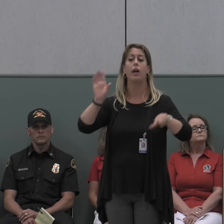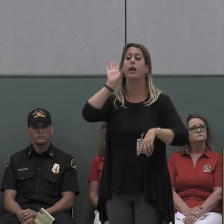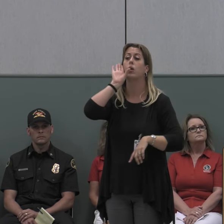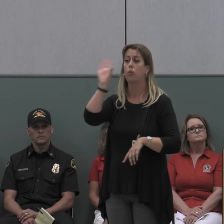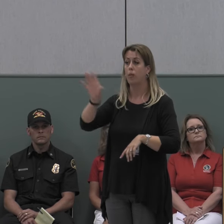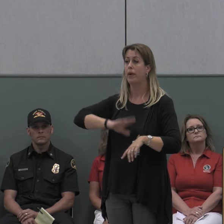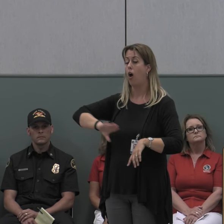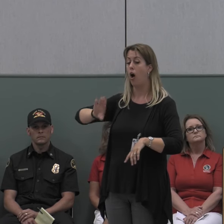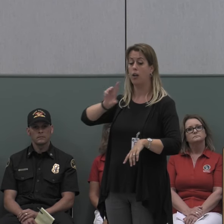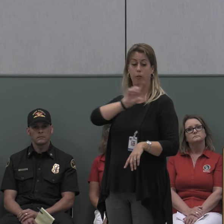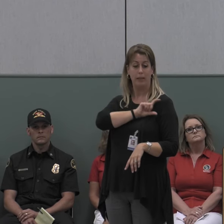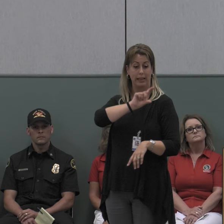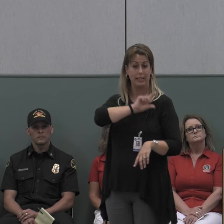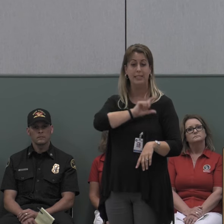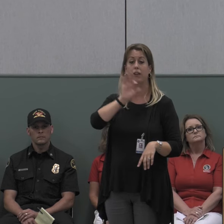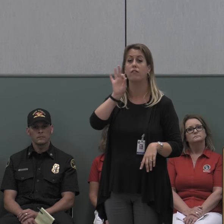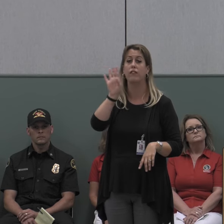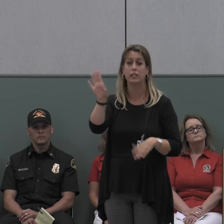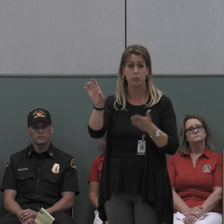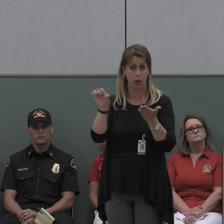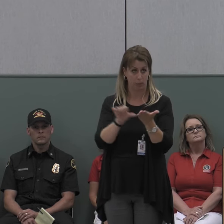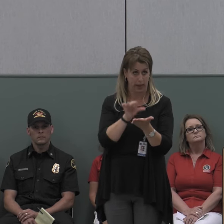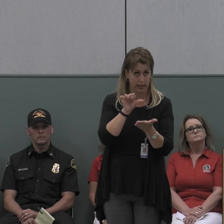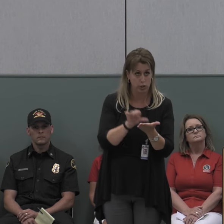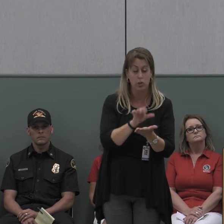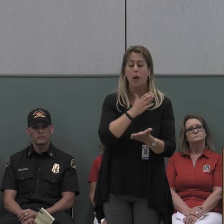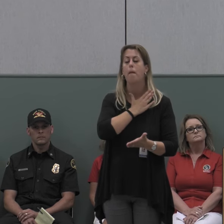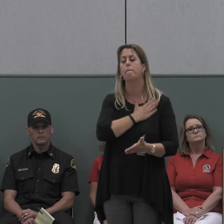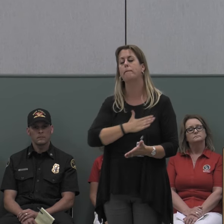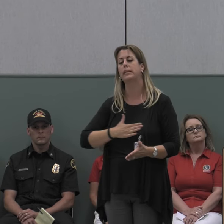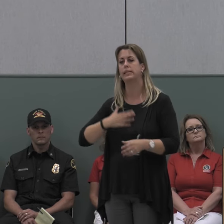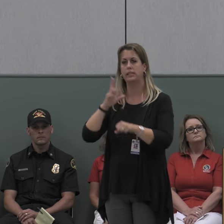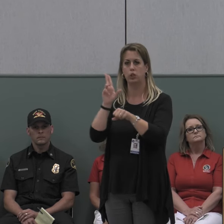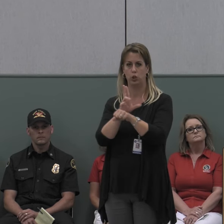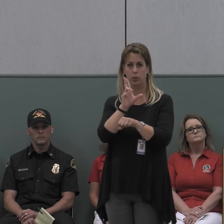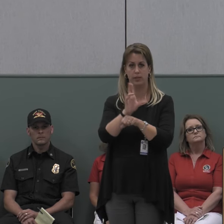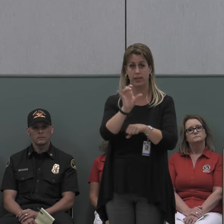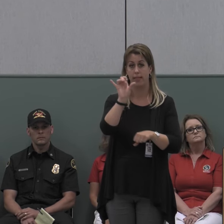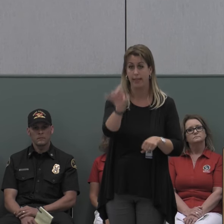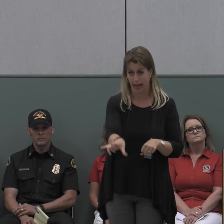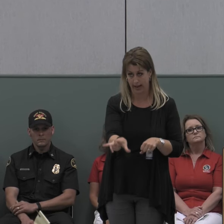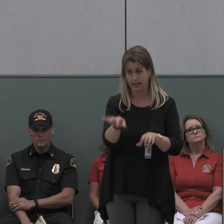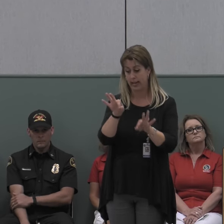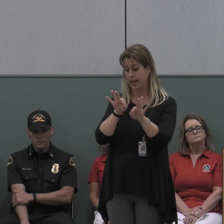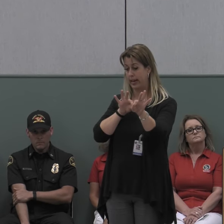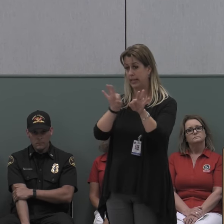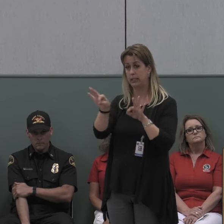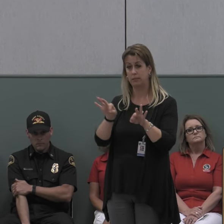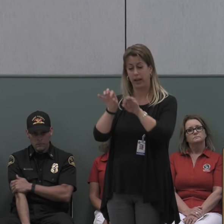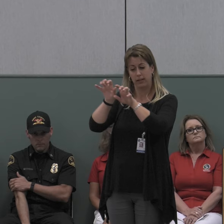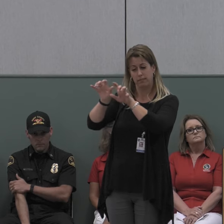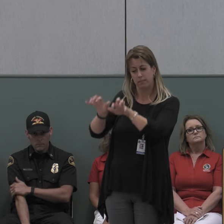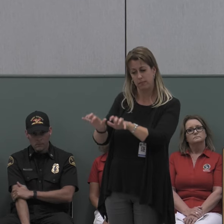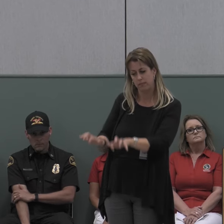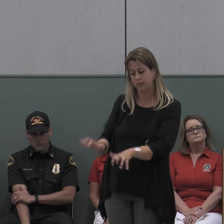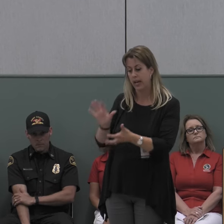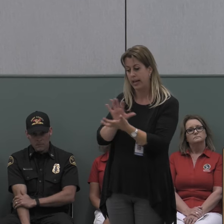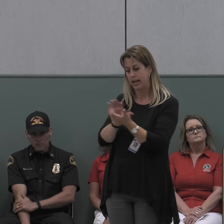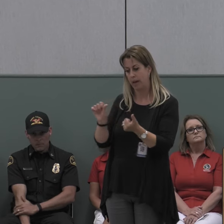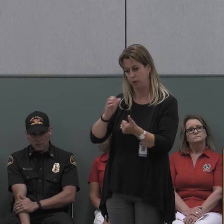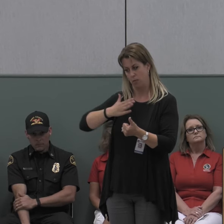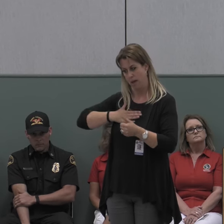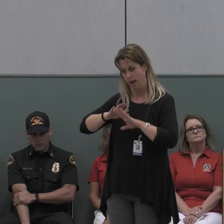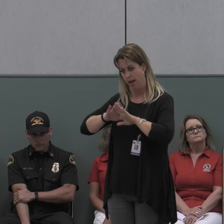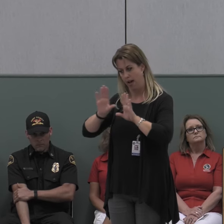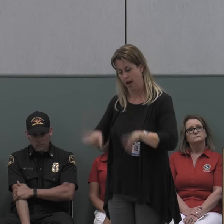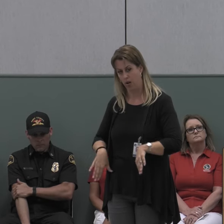Facebook page. So you can find it there. Please use that one. Tell us what damage there is in your house. Now, I don't